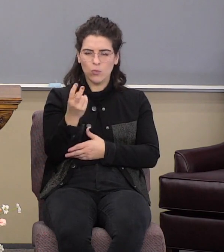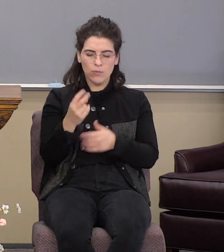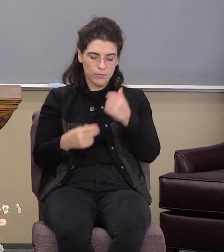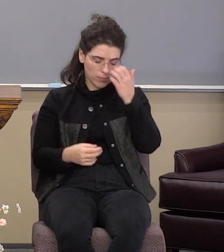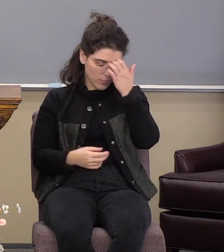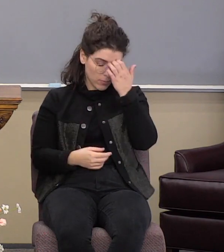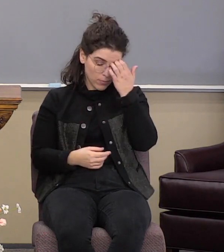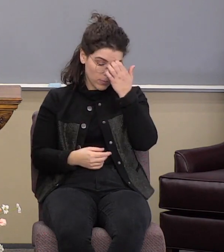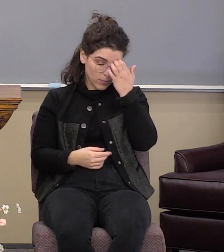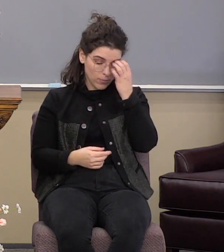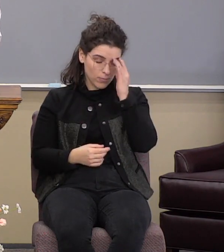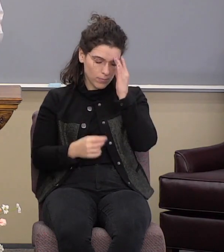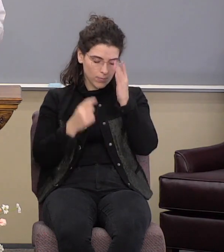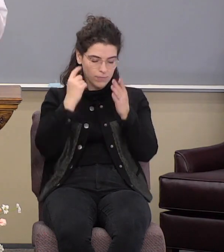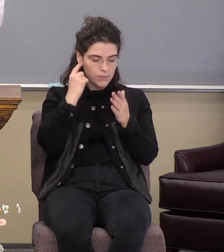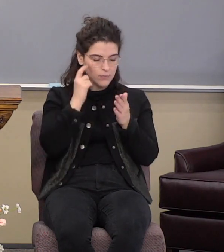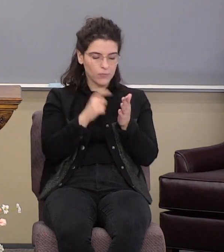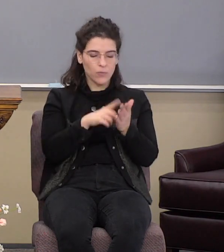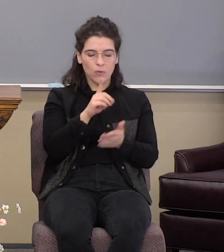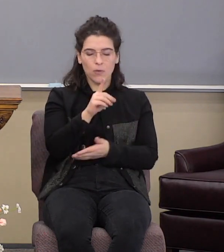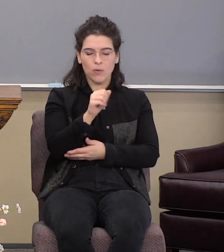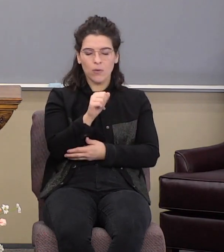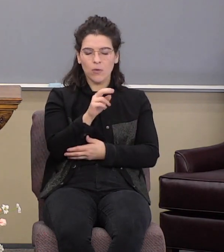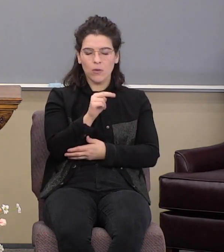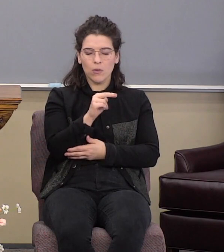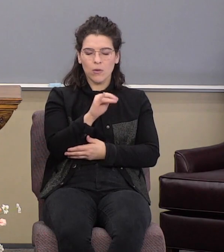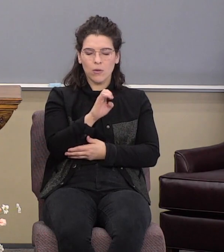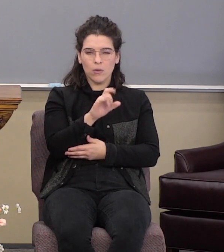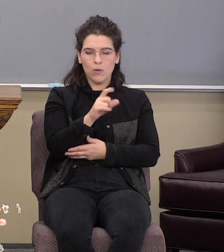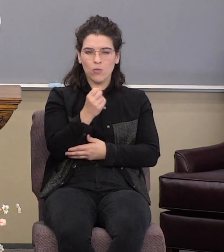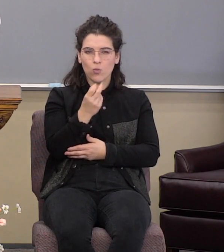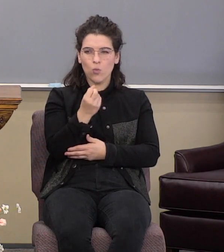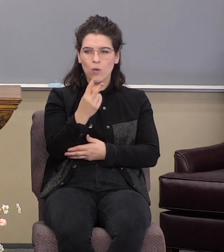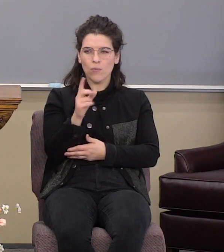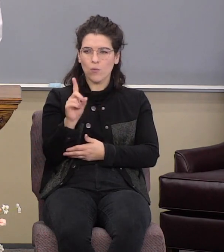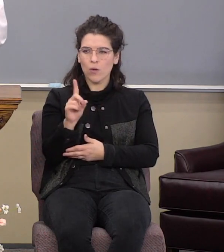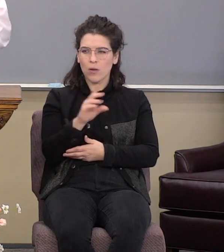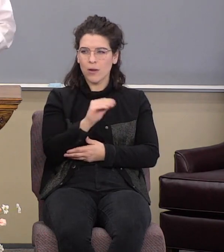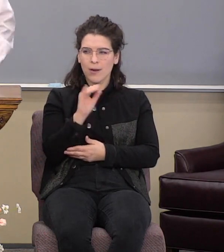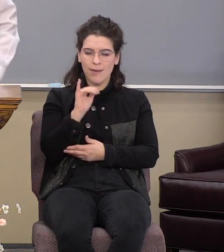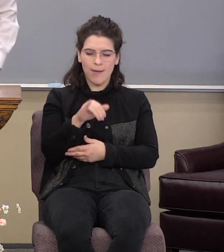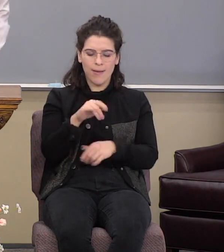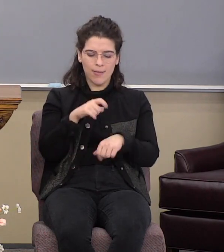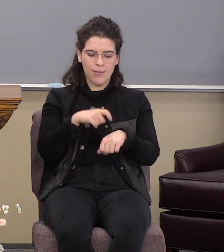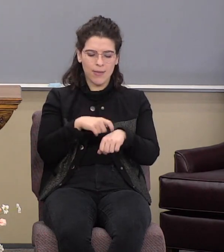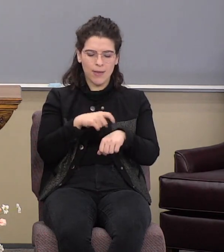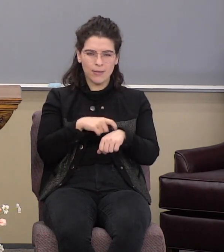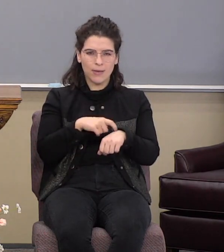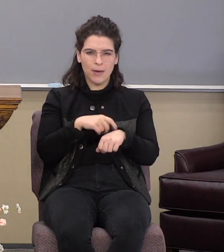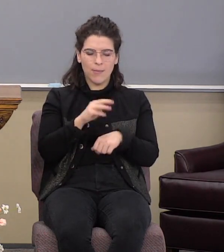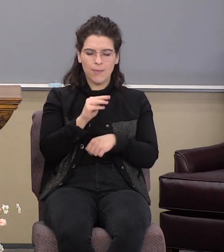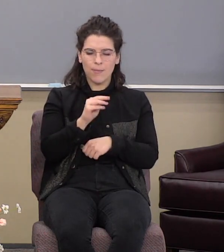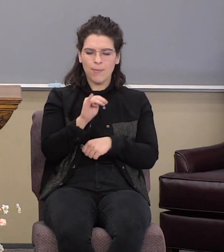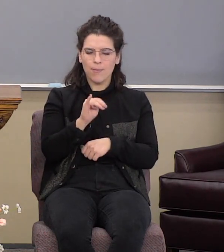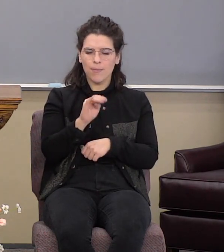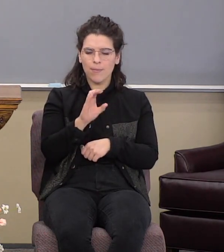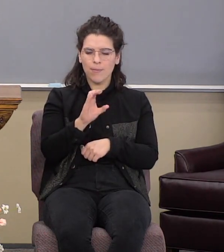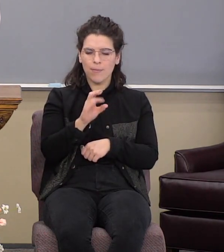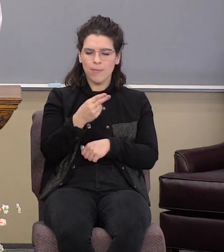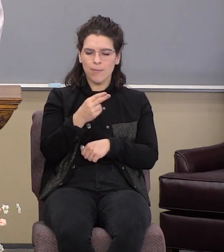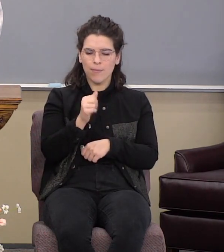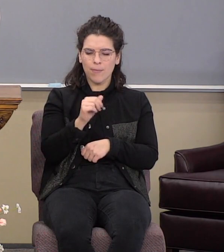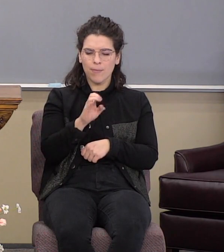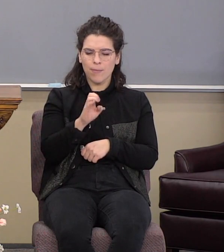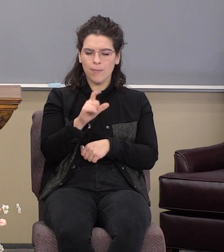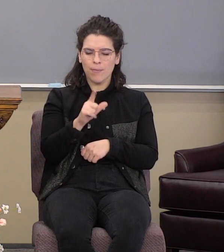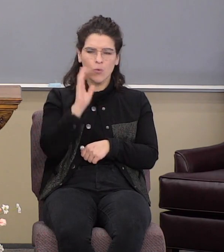And notice verse 1, Daniel chapter 12, verse 1. And at that time shall Michael stand up, the great